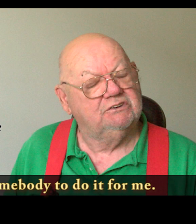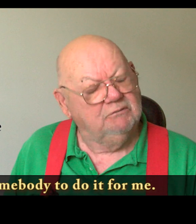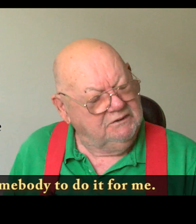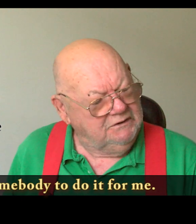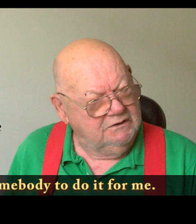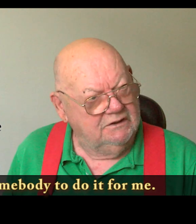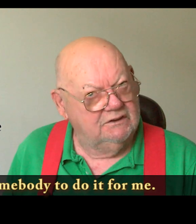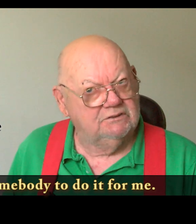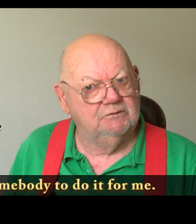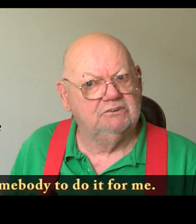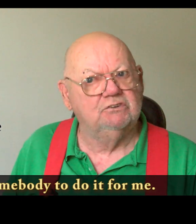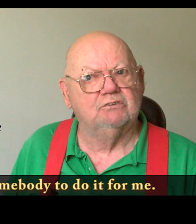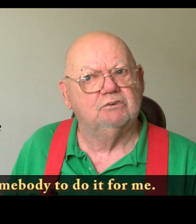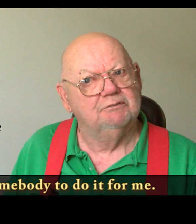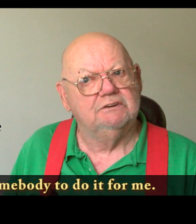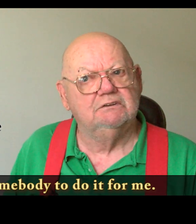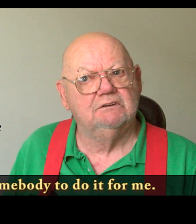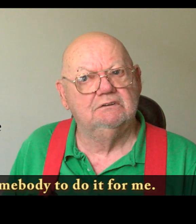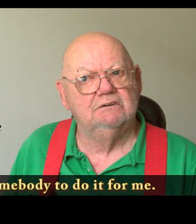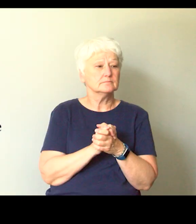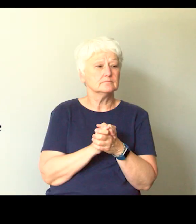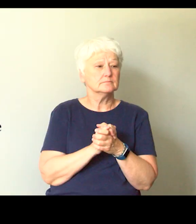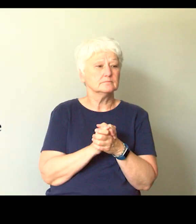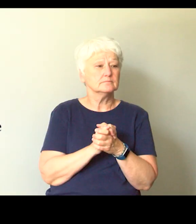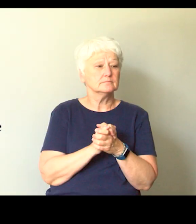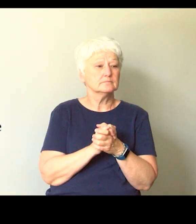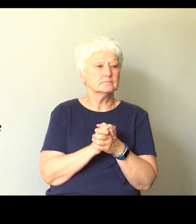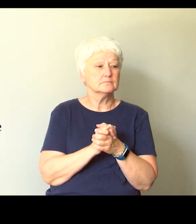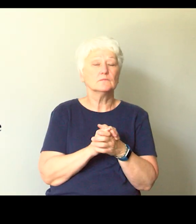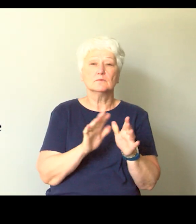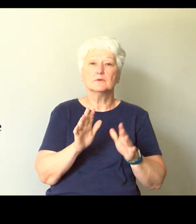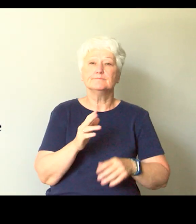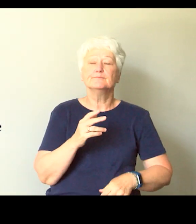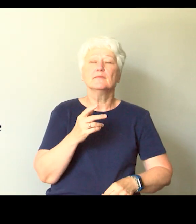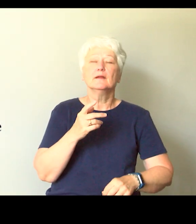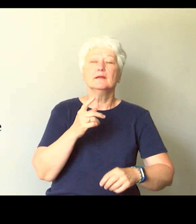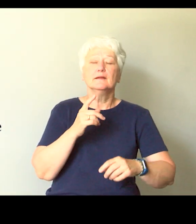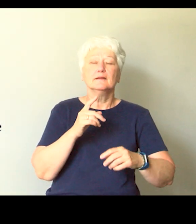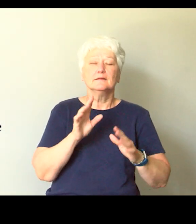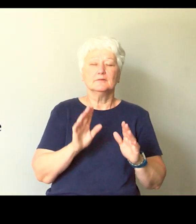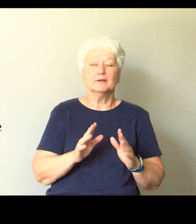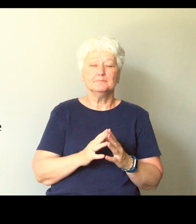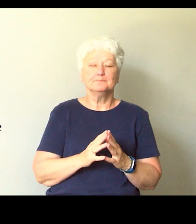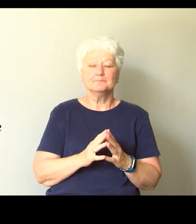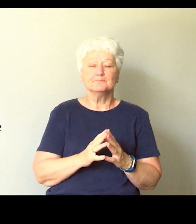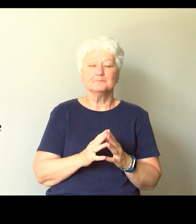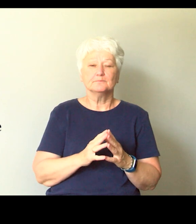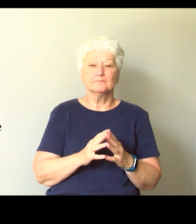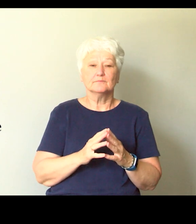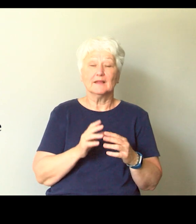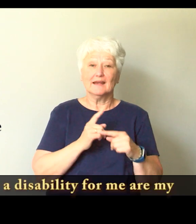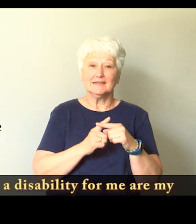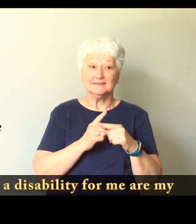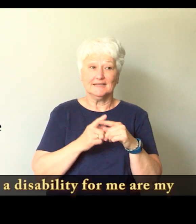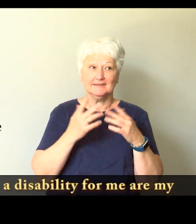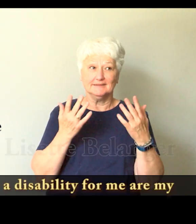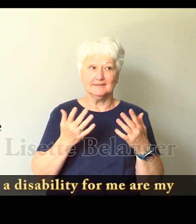somebody to do it for me. Woman speaking American Sign Language Lisette Belanger The asset